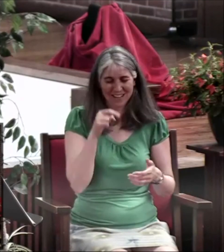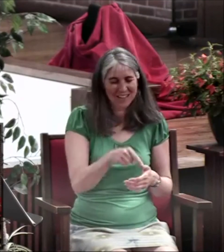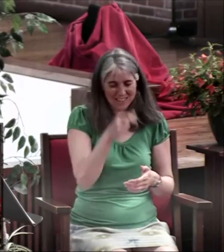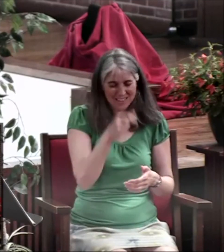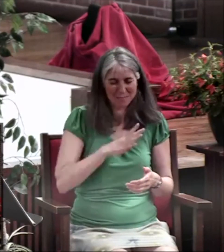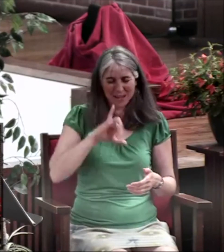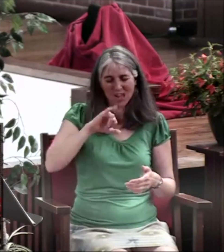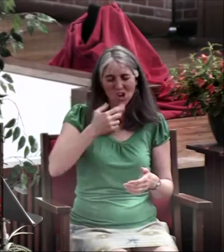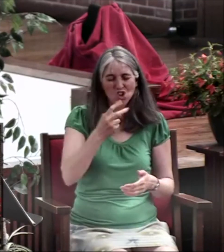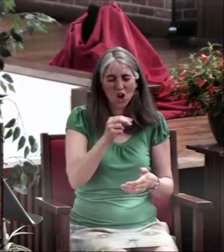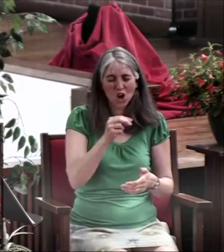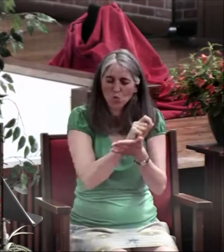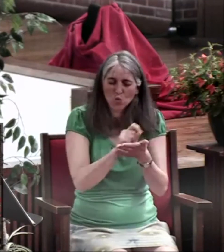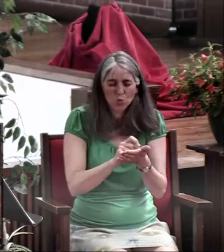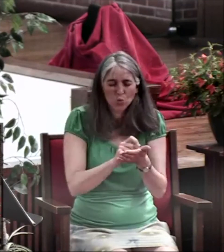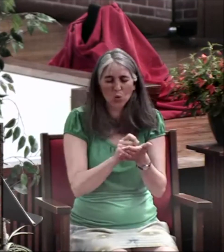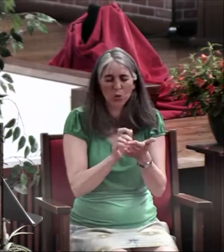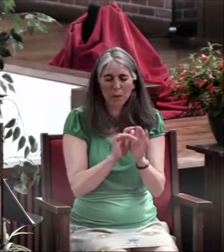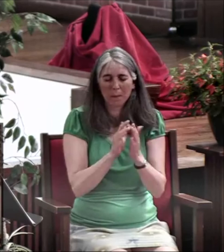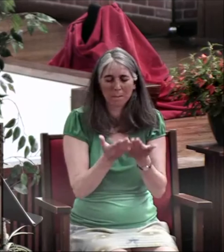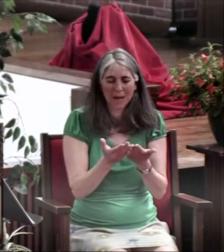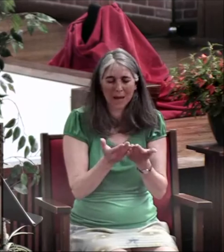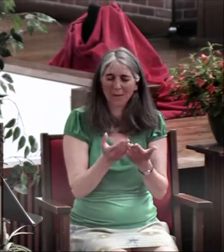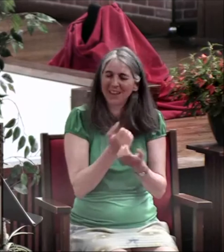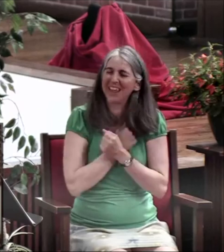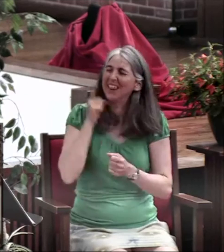loved you so much that he went and was sent to an island of Patmos,